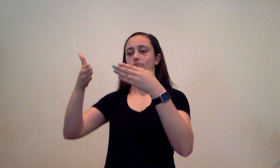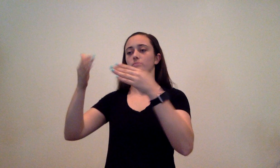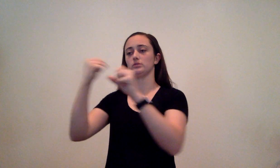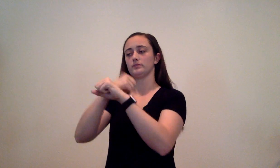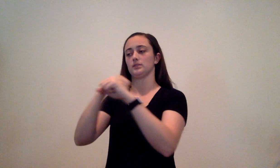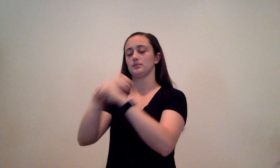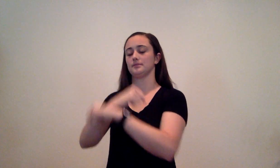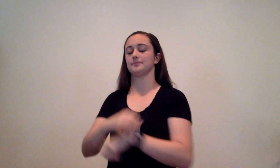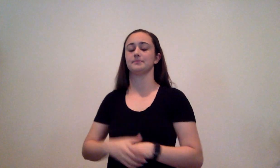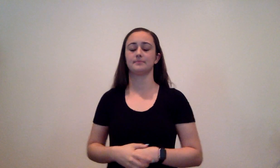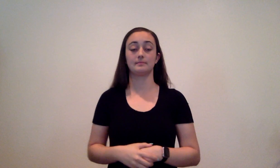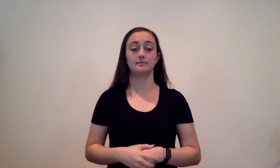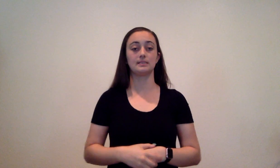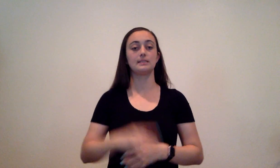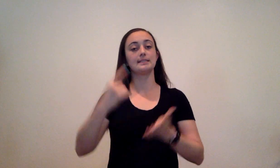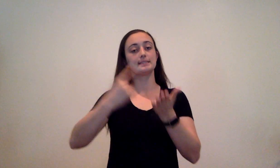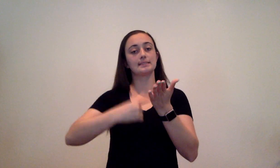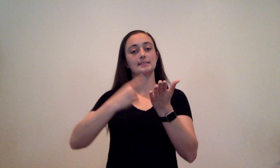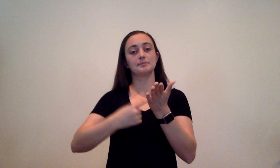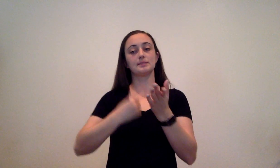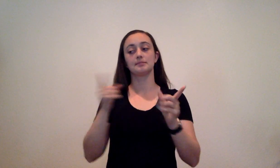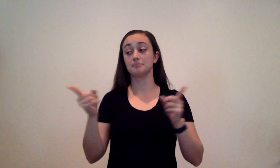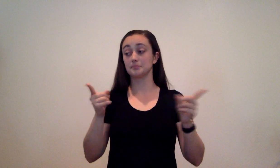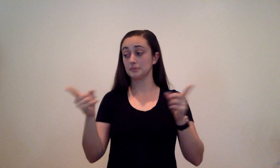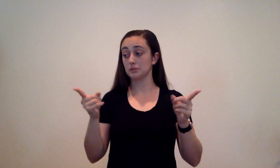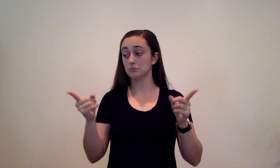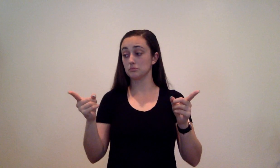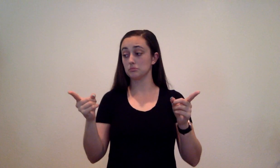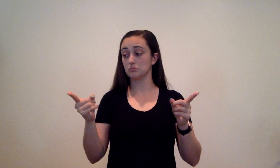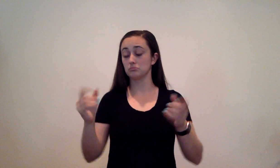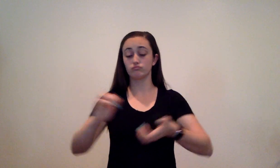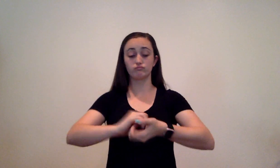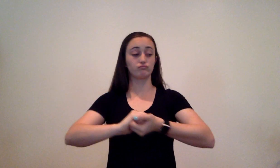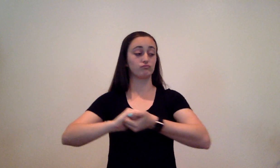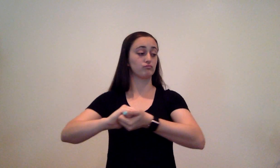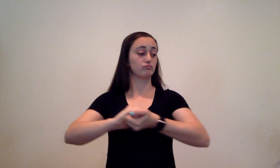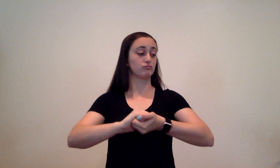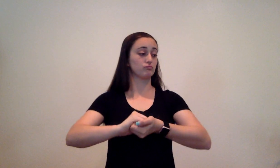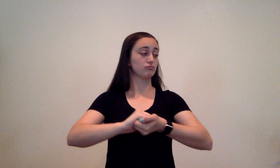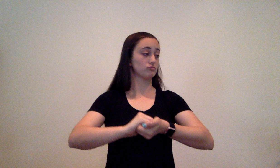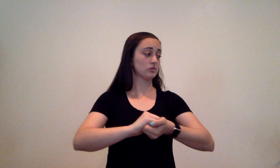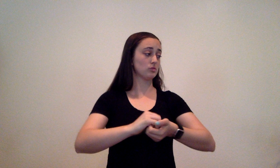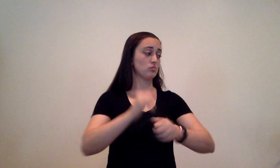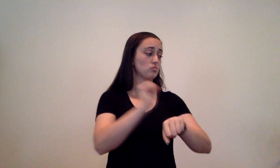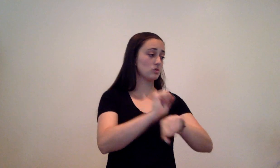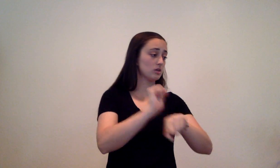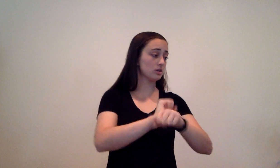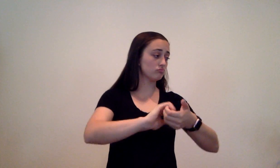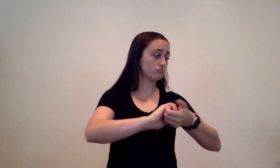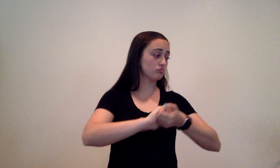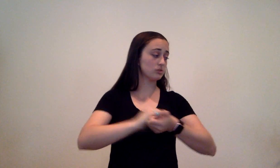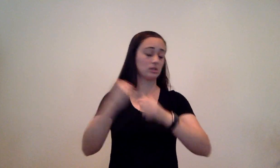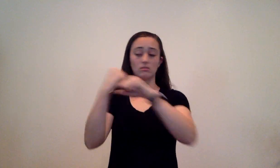Sometimes these two city-states would get along and would work together and would even fight together against foreign invaders, but there were so